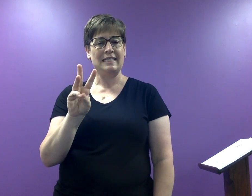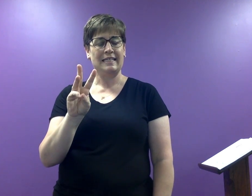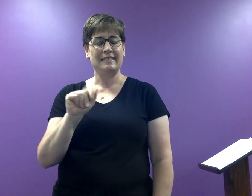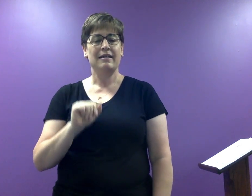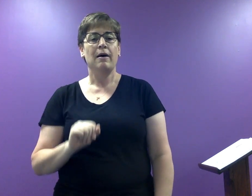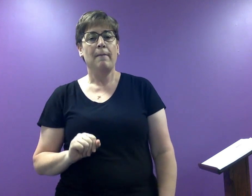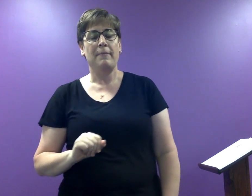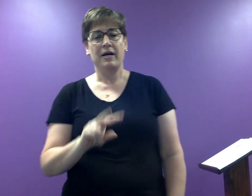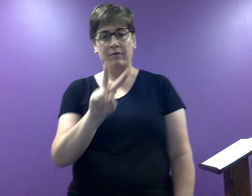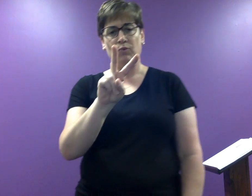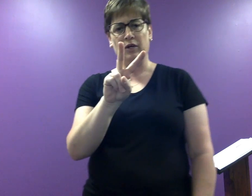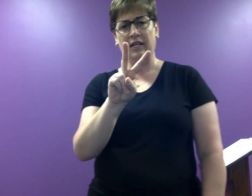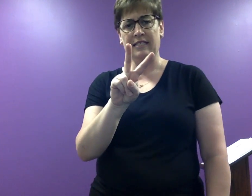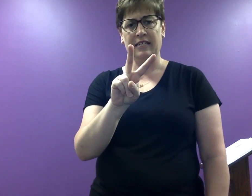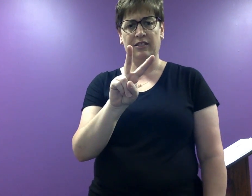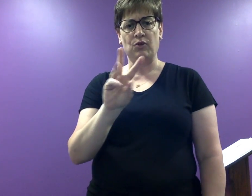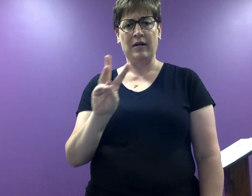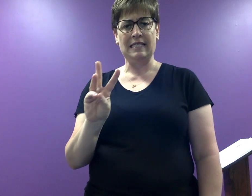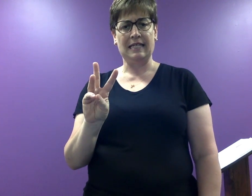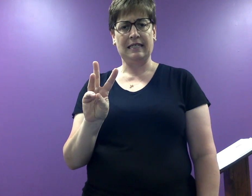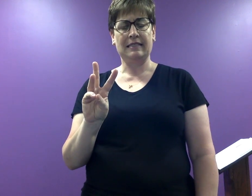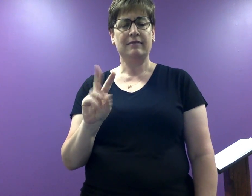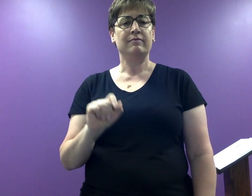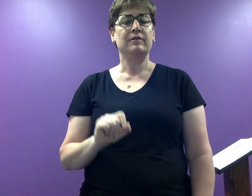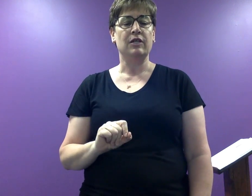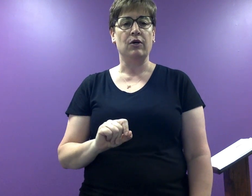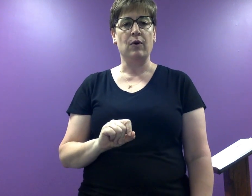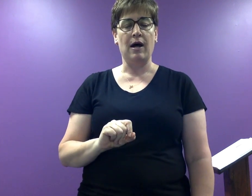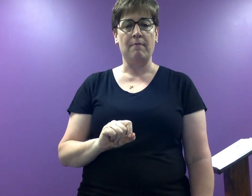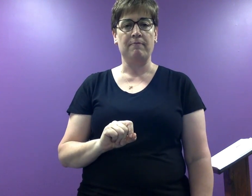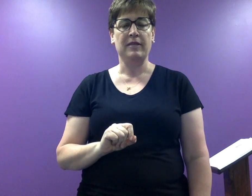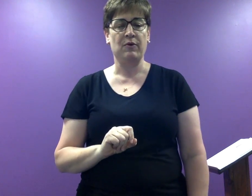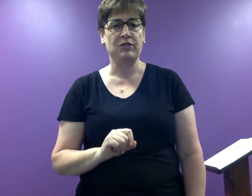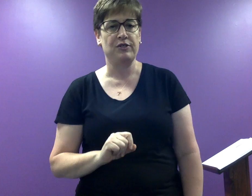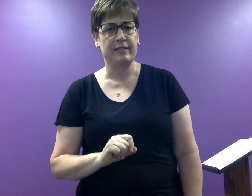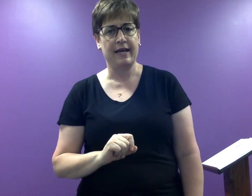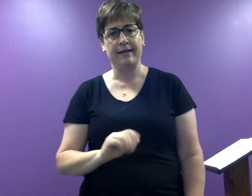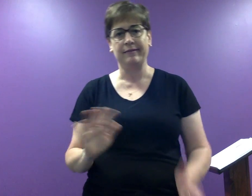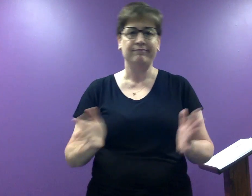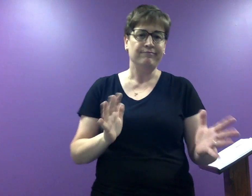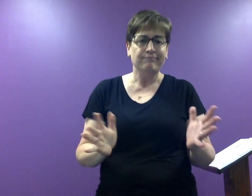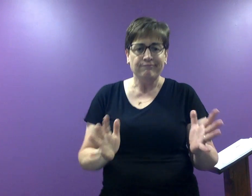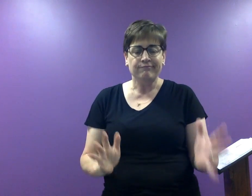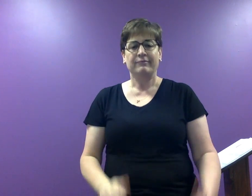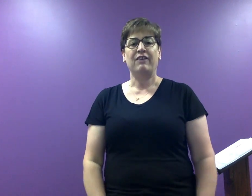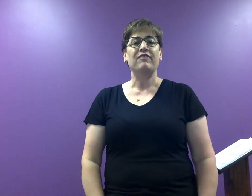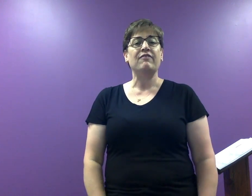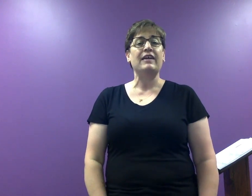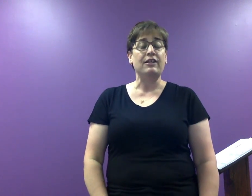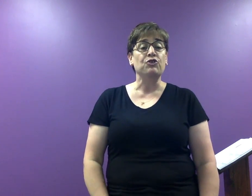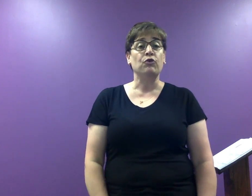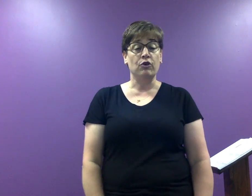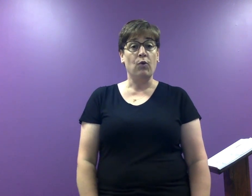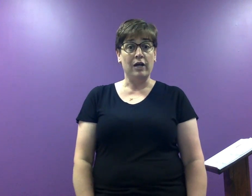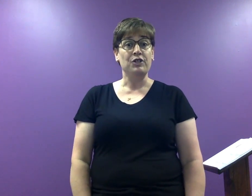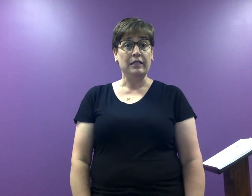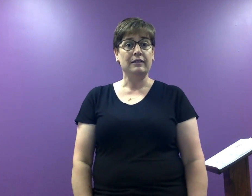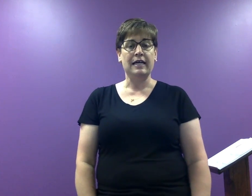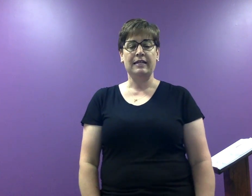26, but we're going to stick to 26. So anyways, just to kind of, if any children are watching, that